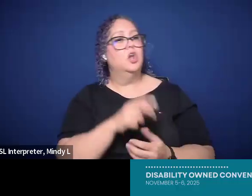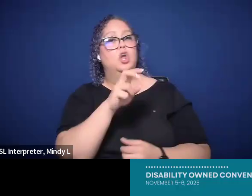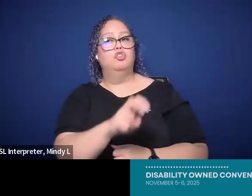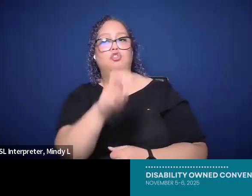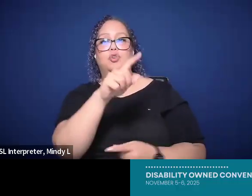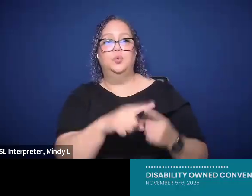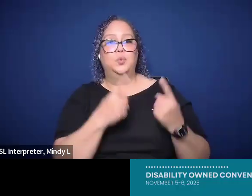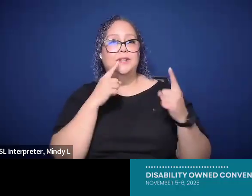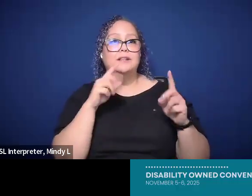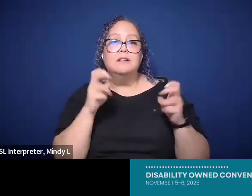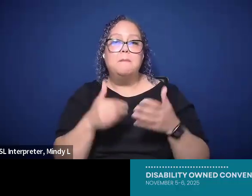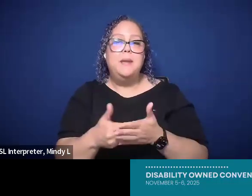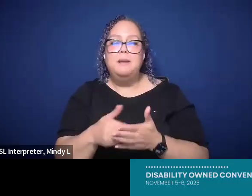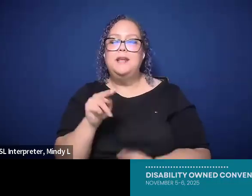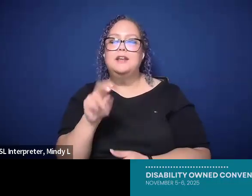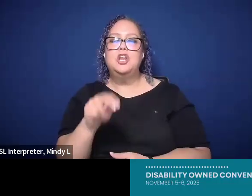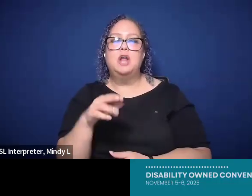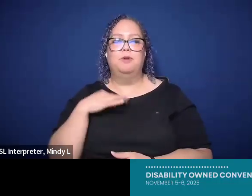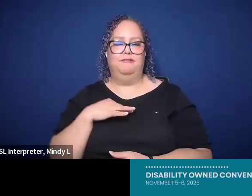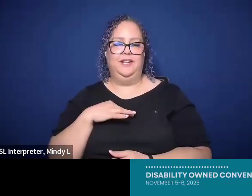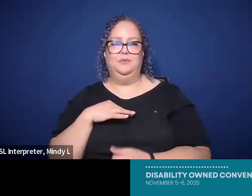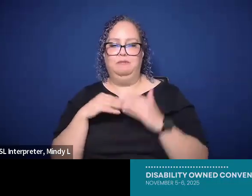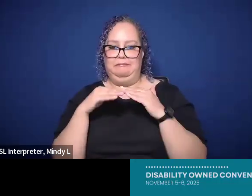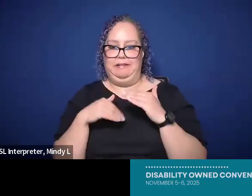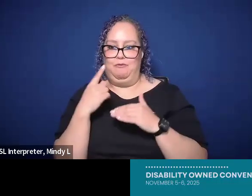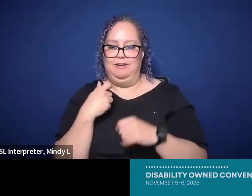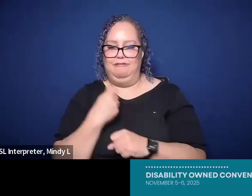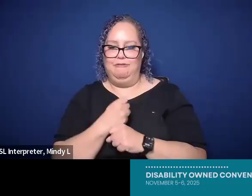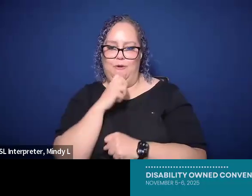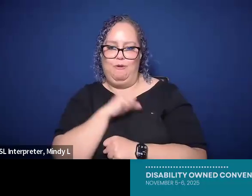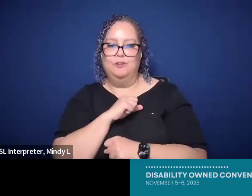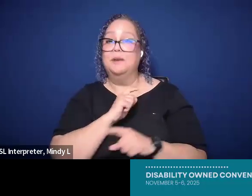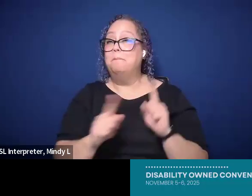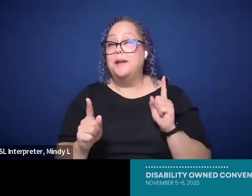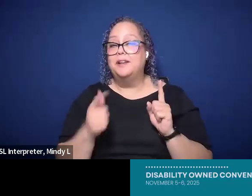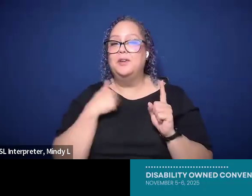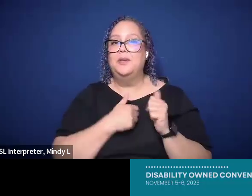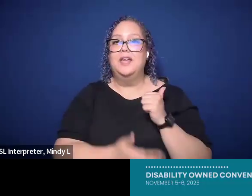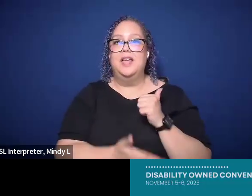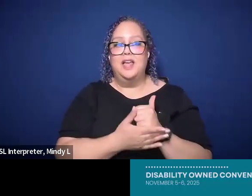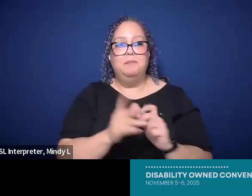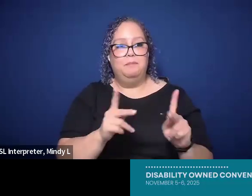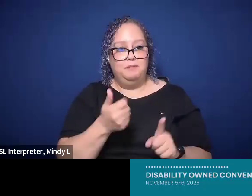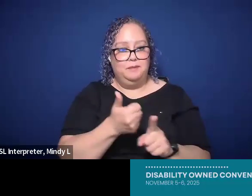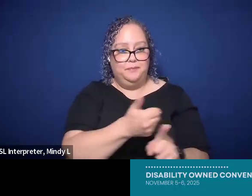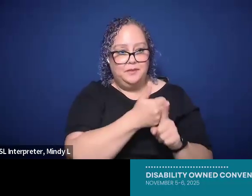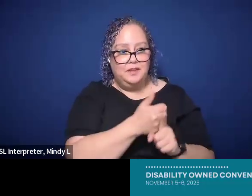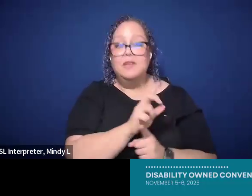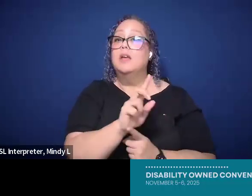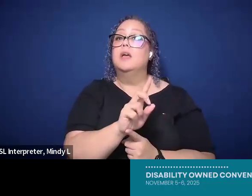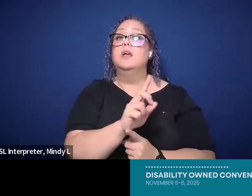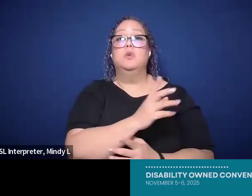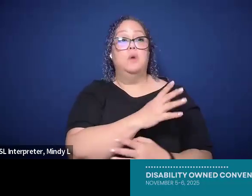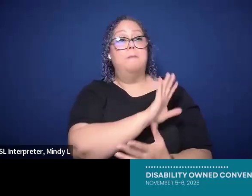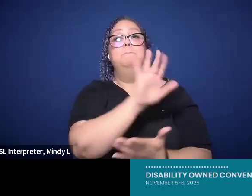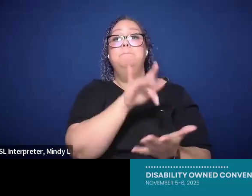a baby nonprofit. We are less than a year in, but we help people who are disabled mid-career start